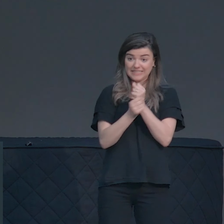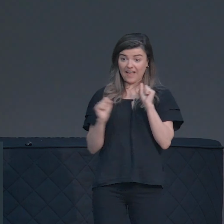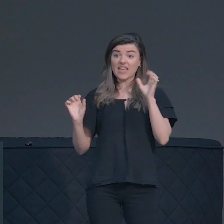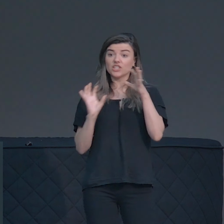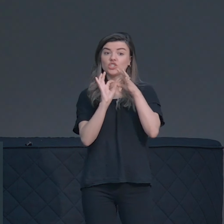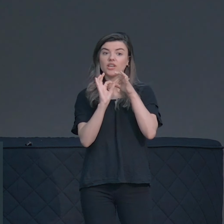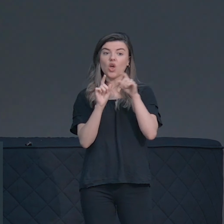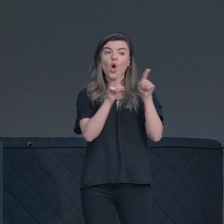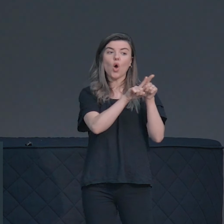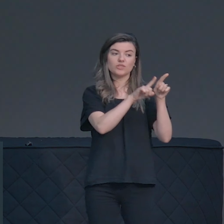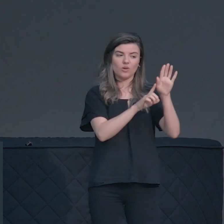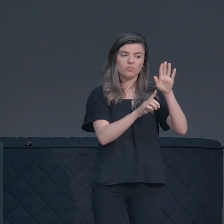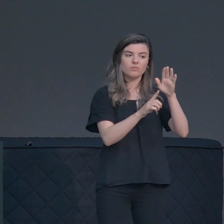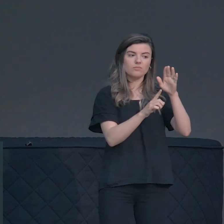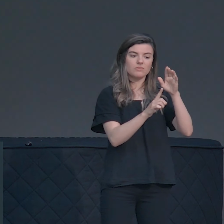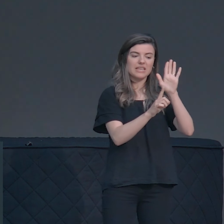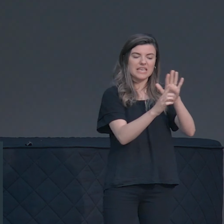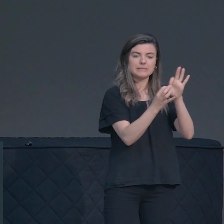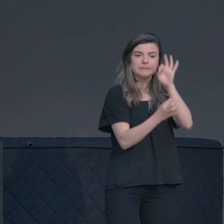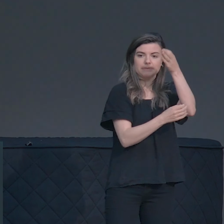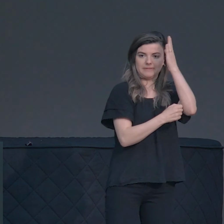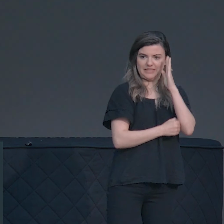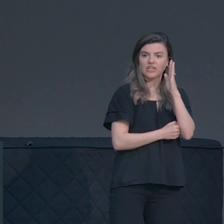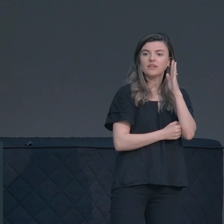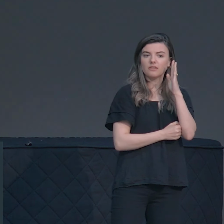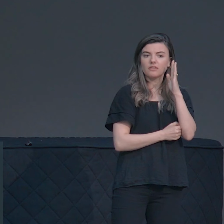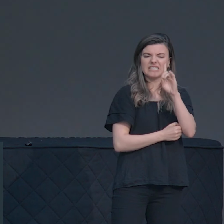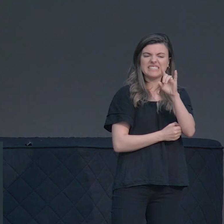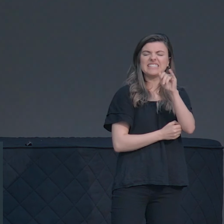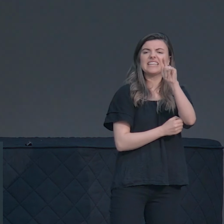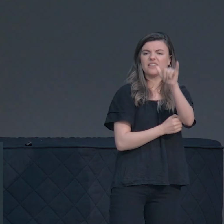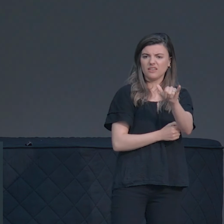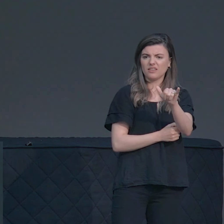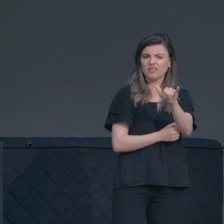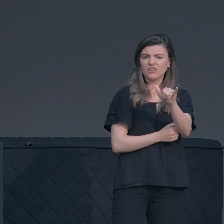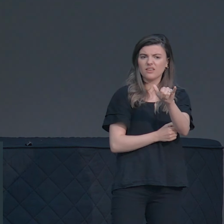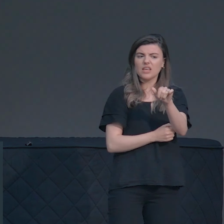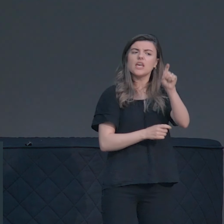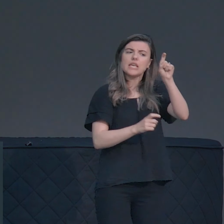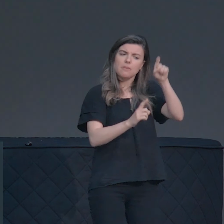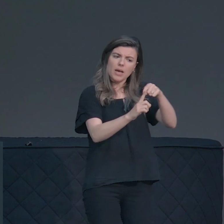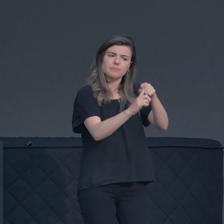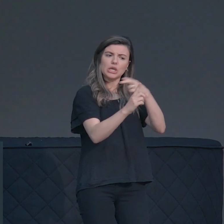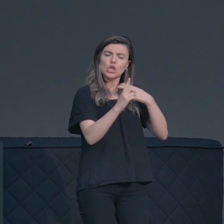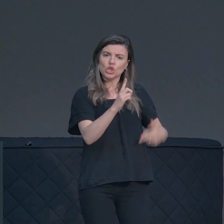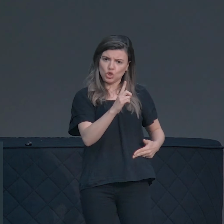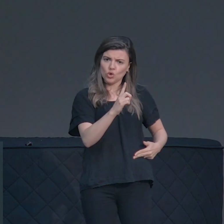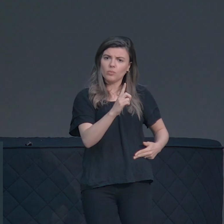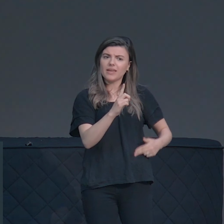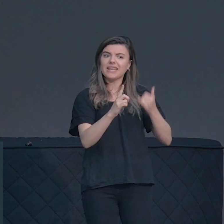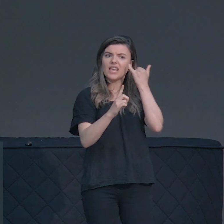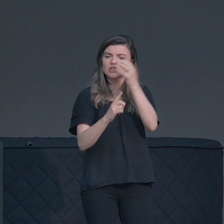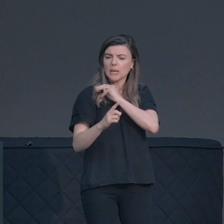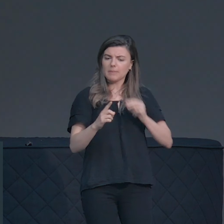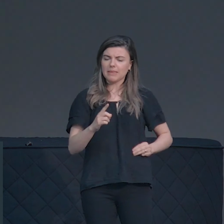his deity. Because Jesus must be human if he's going to be the Messiah King that sits on David's